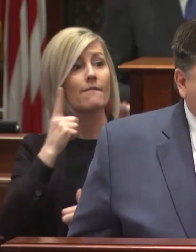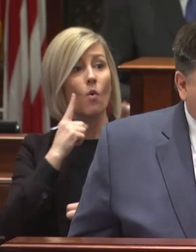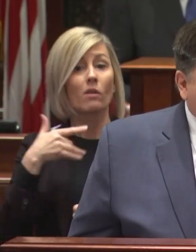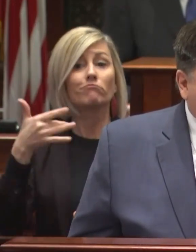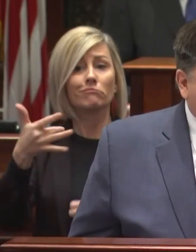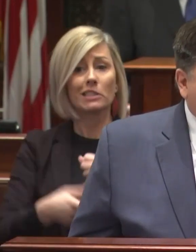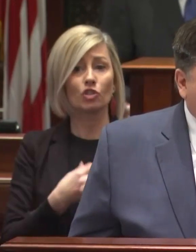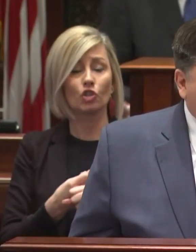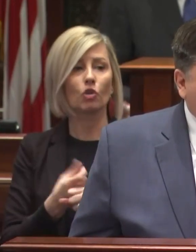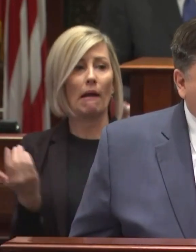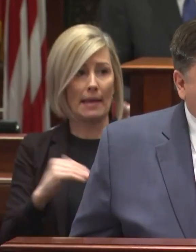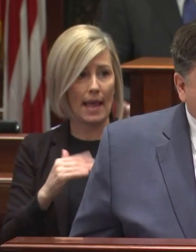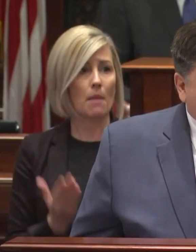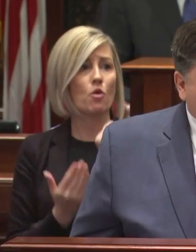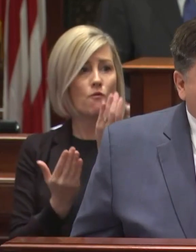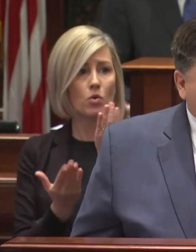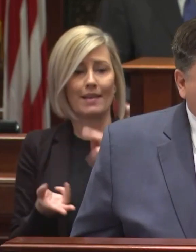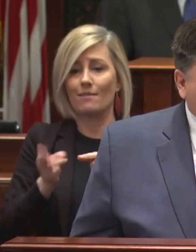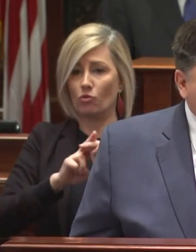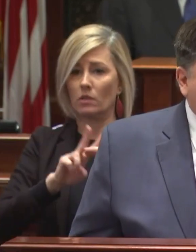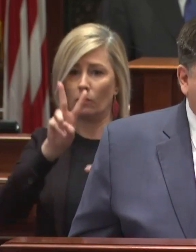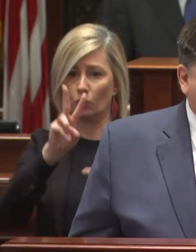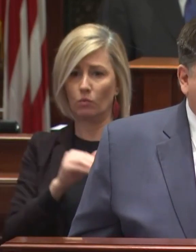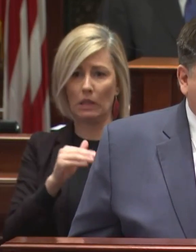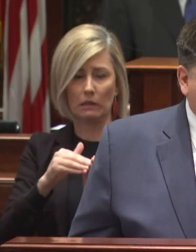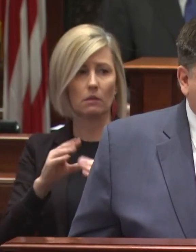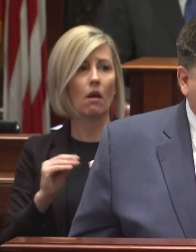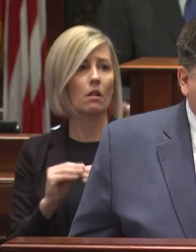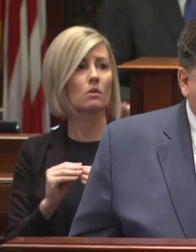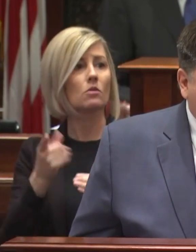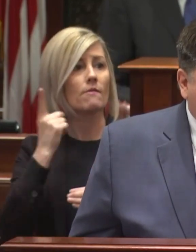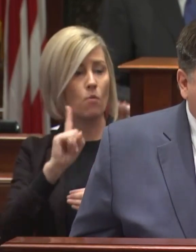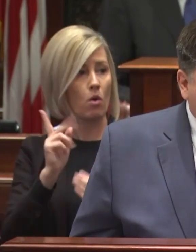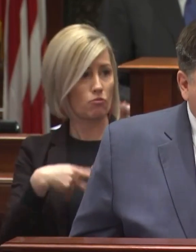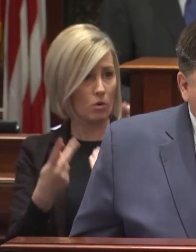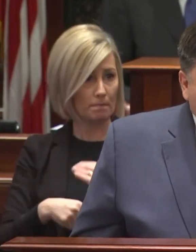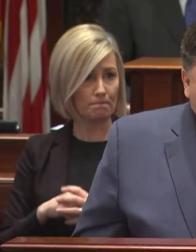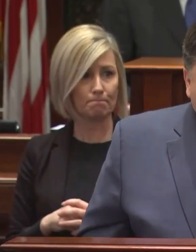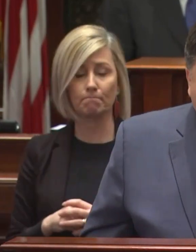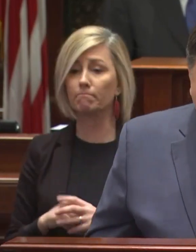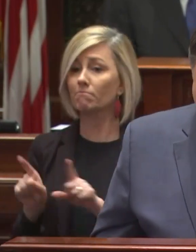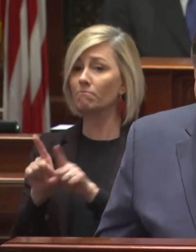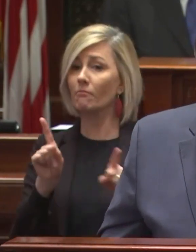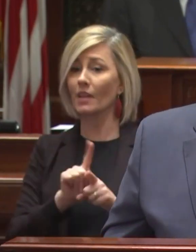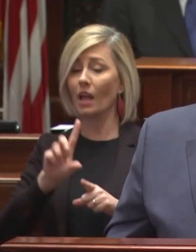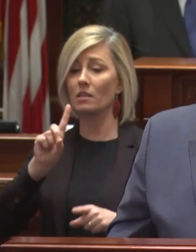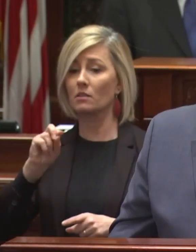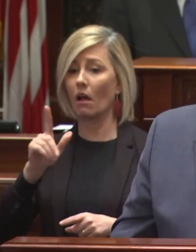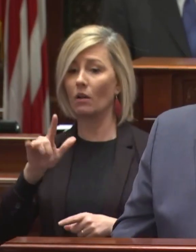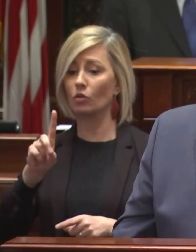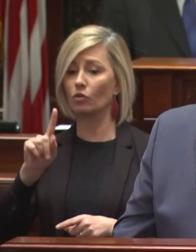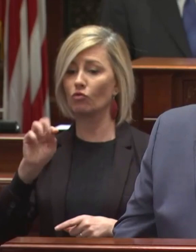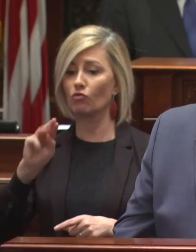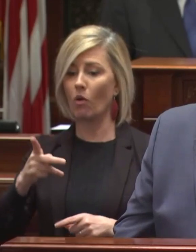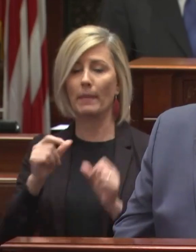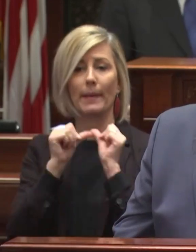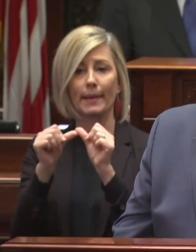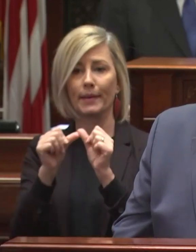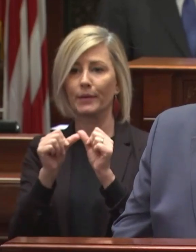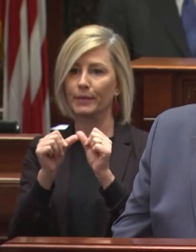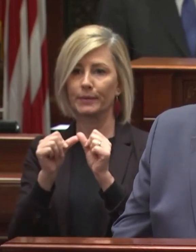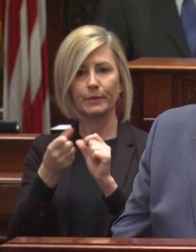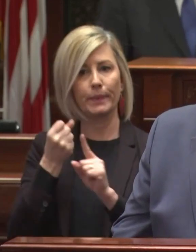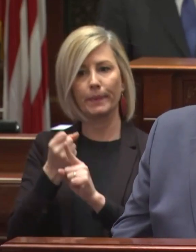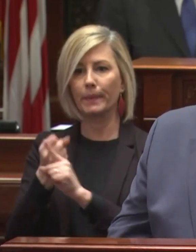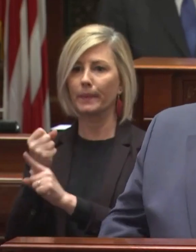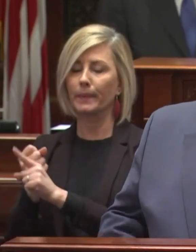year, I've once again proposed an increase of $2 million for the program. As Donald Trump continues to attack the safety